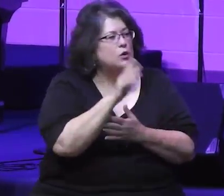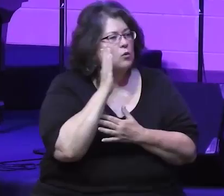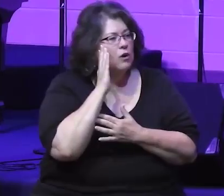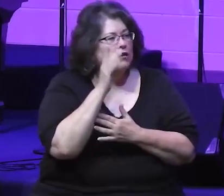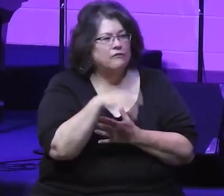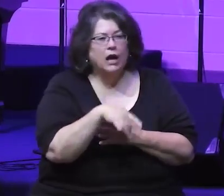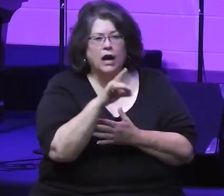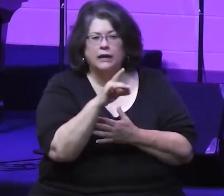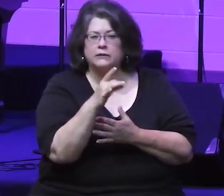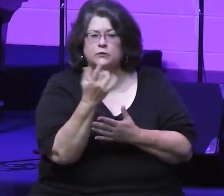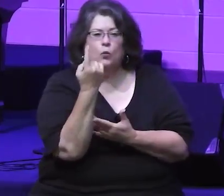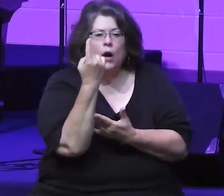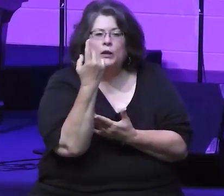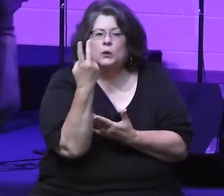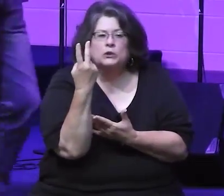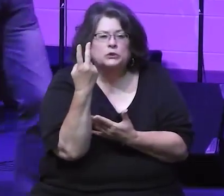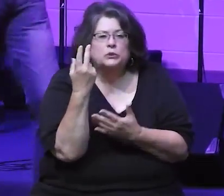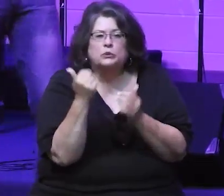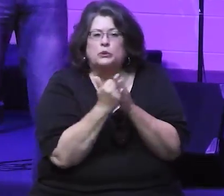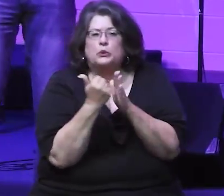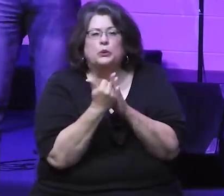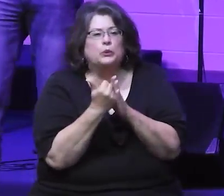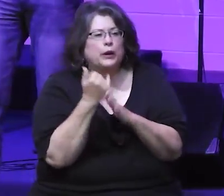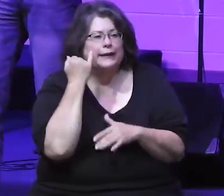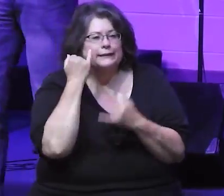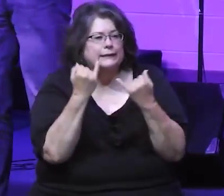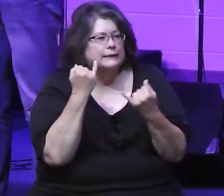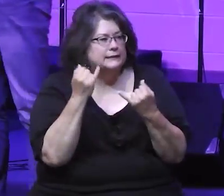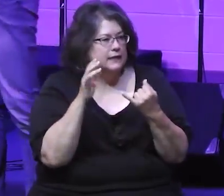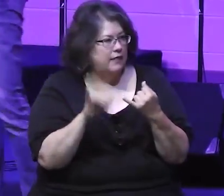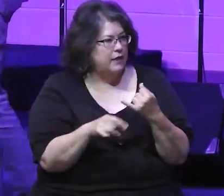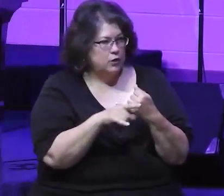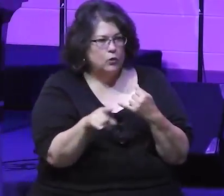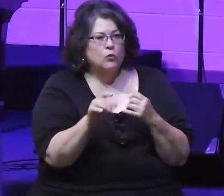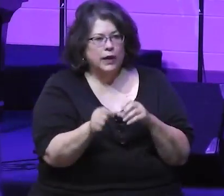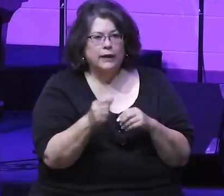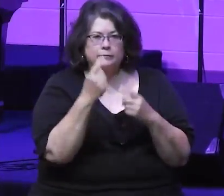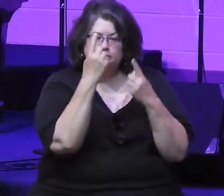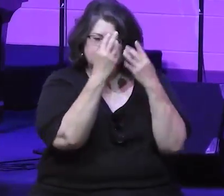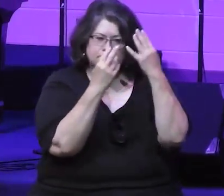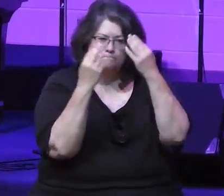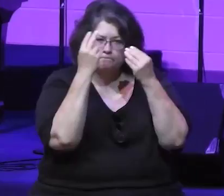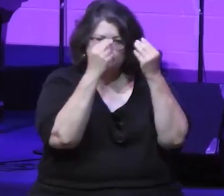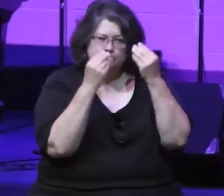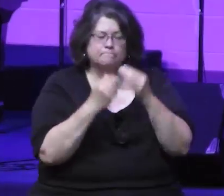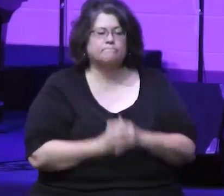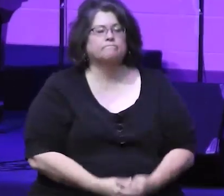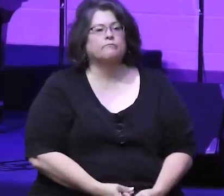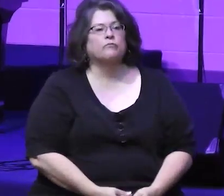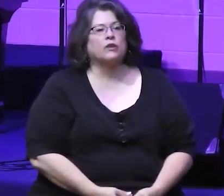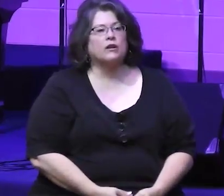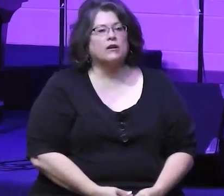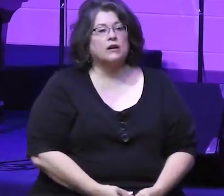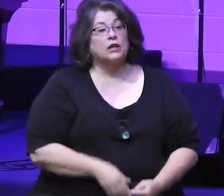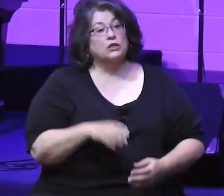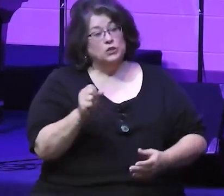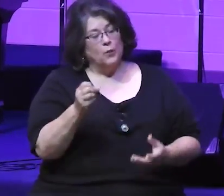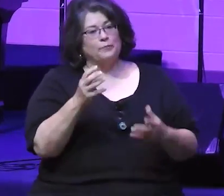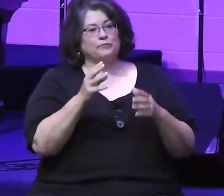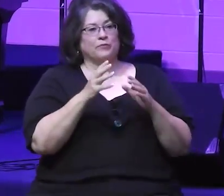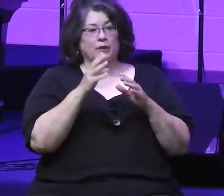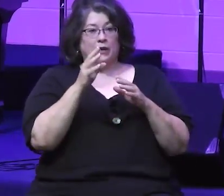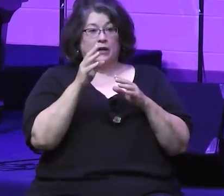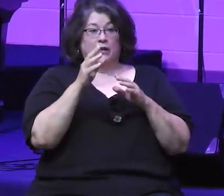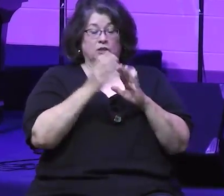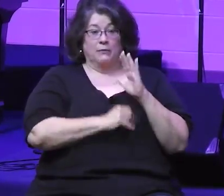you and you would reflect upon following today. So Matthew 25, a quick